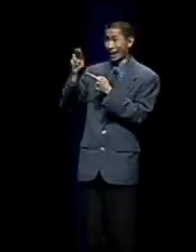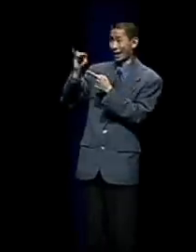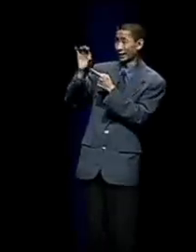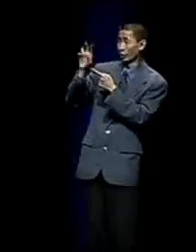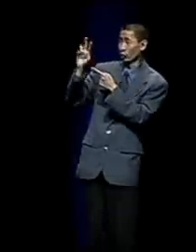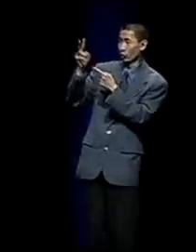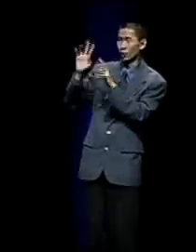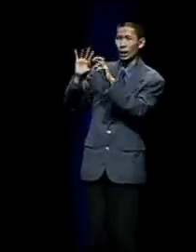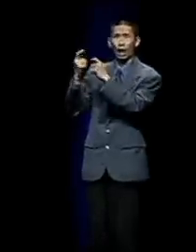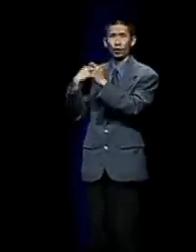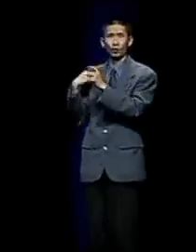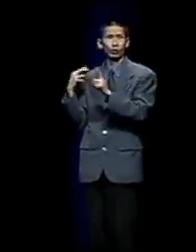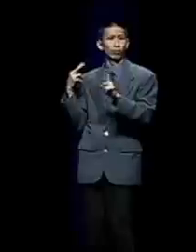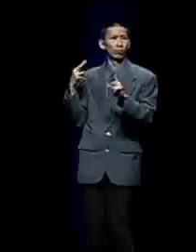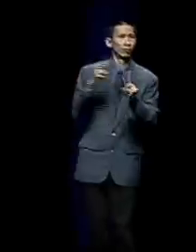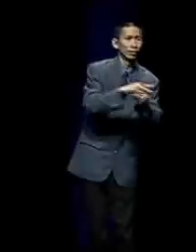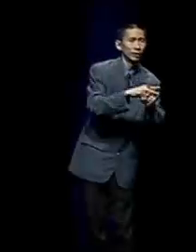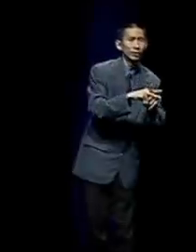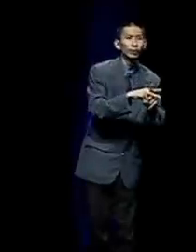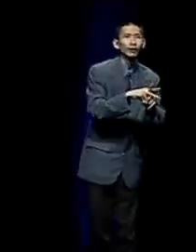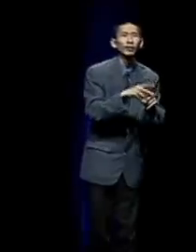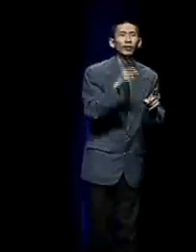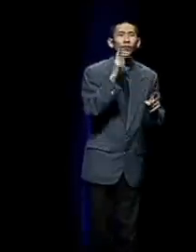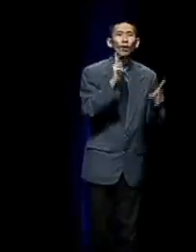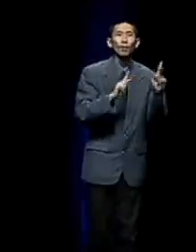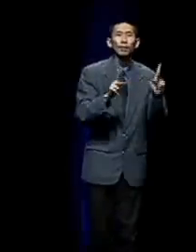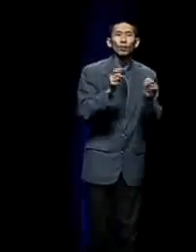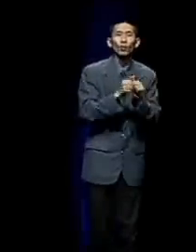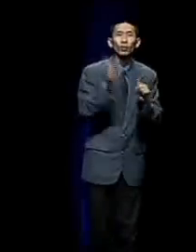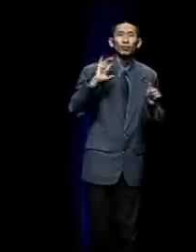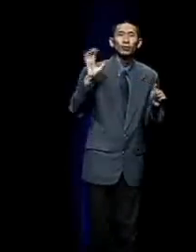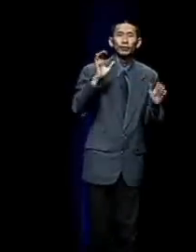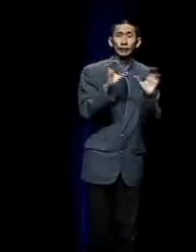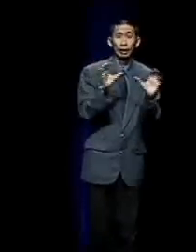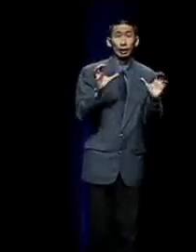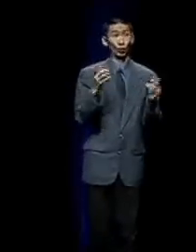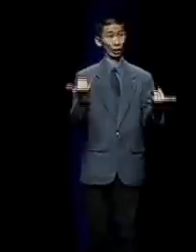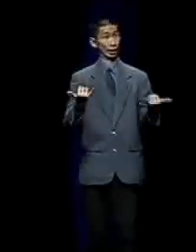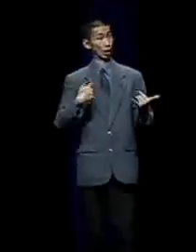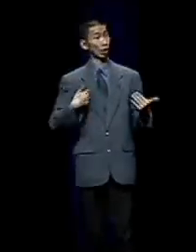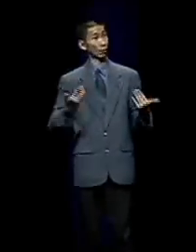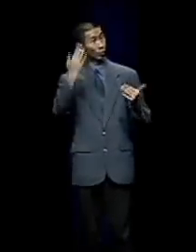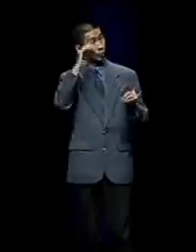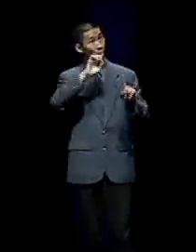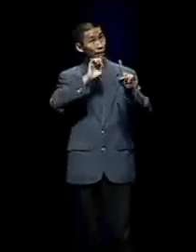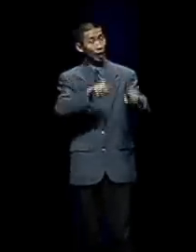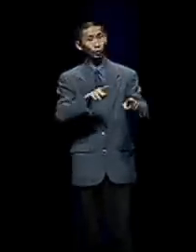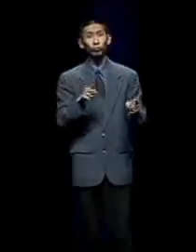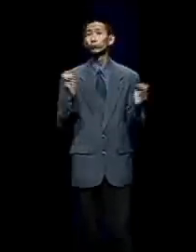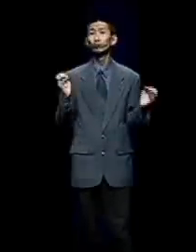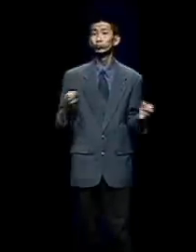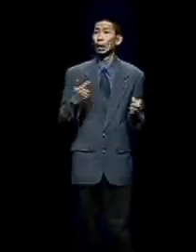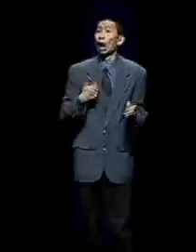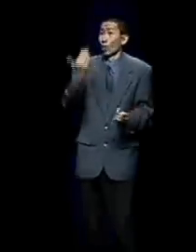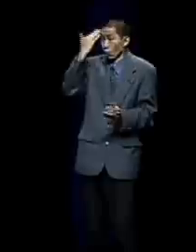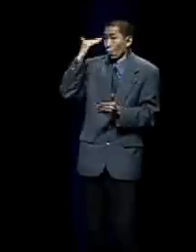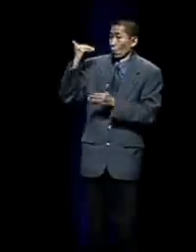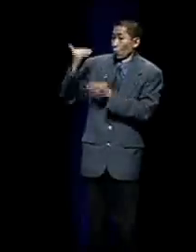what options do we provide to people and all of that sort of stuff? I don't have the answer yet. I know the process, but I don't know the answer. And